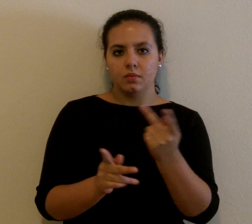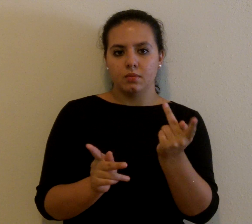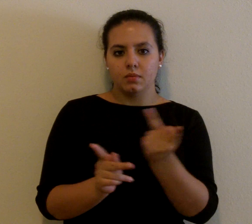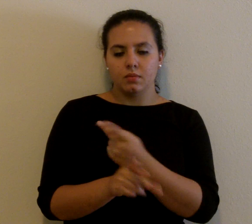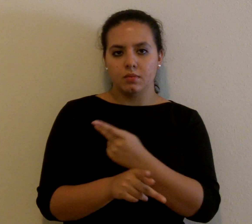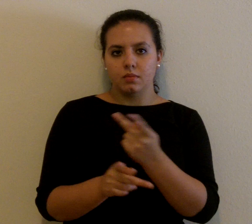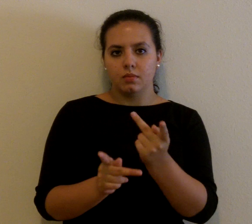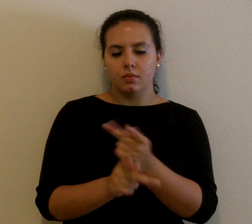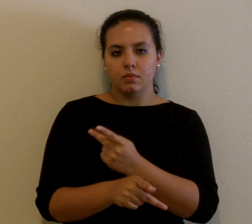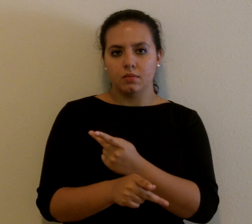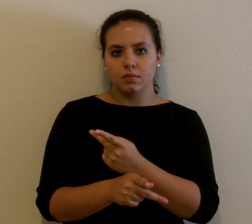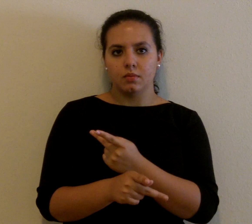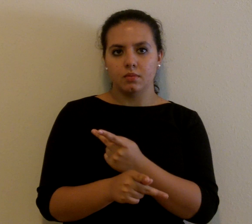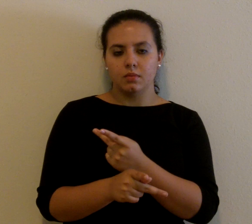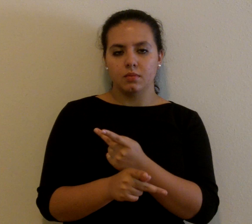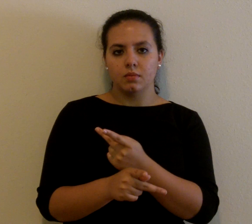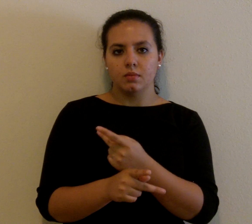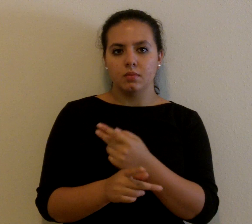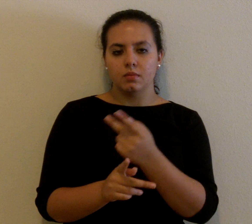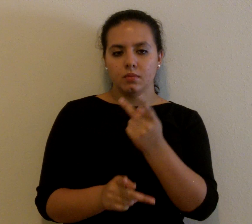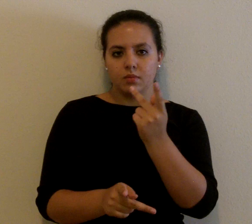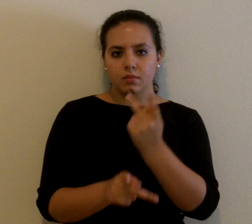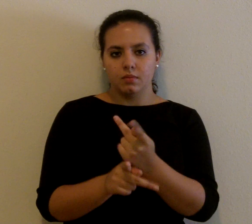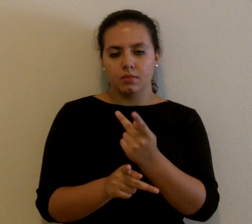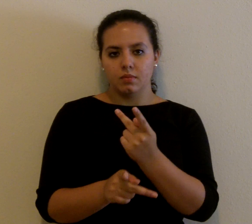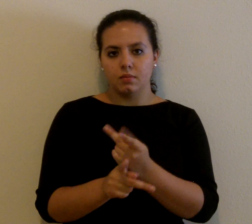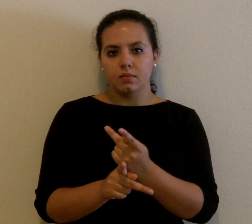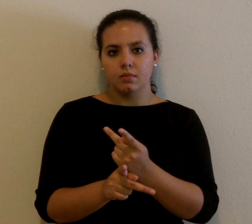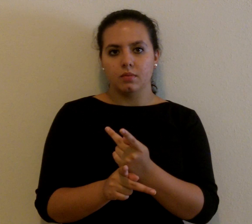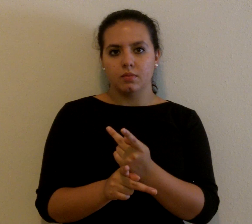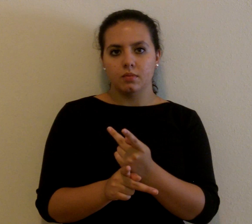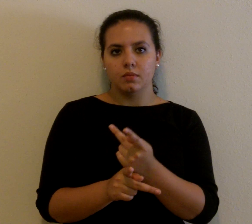is figure. Here we have keep. They actually bounce. Keep.